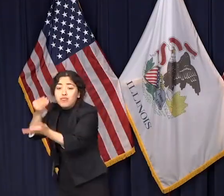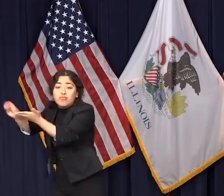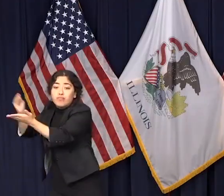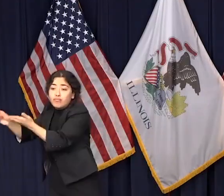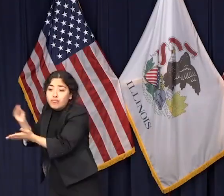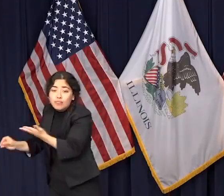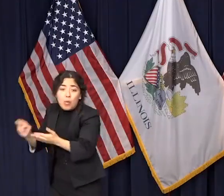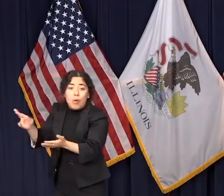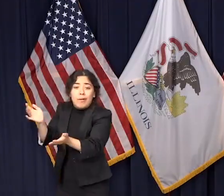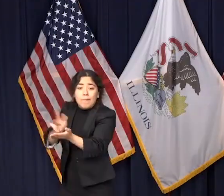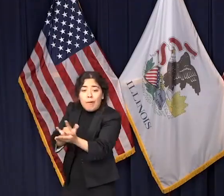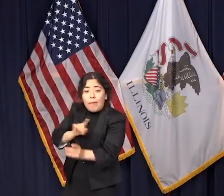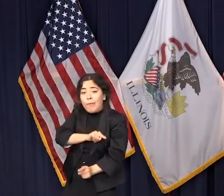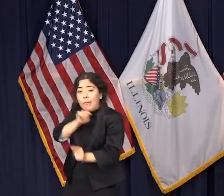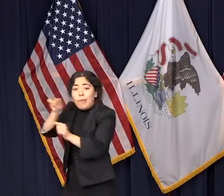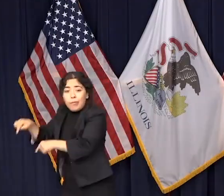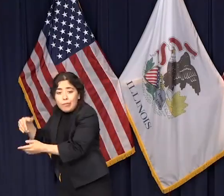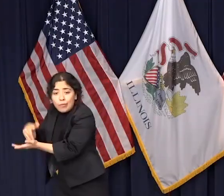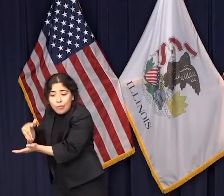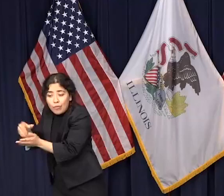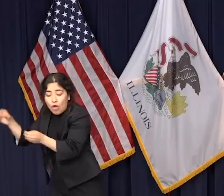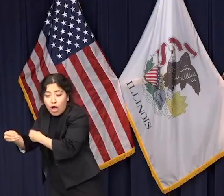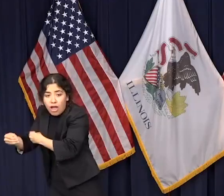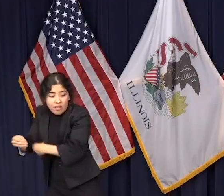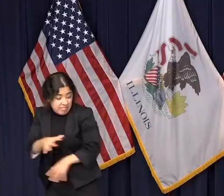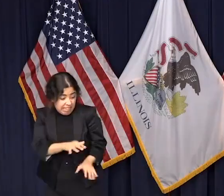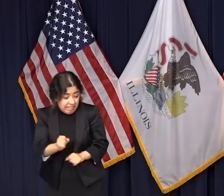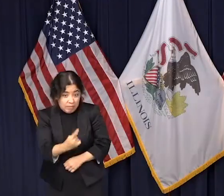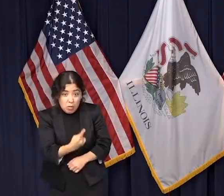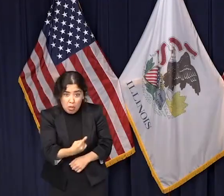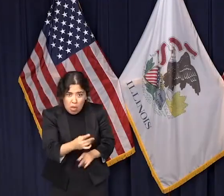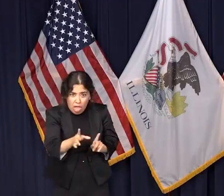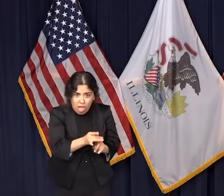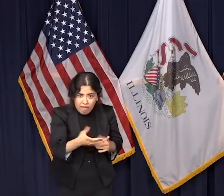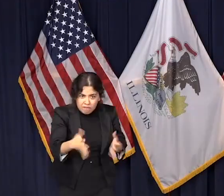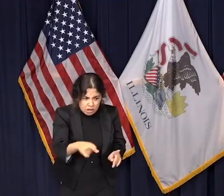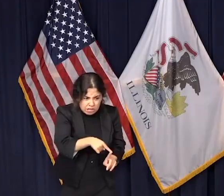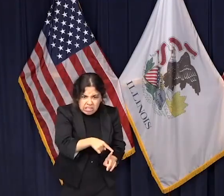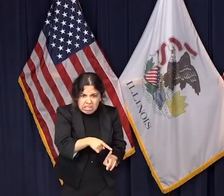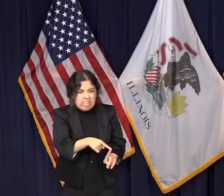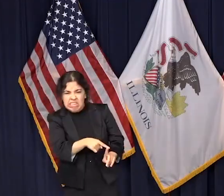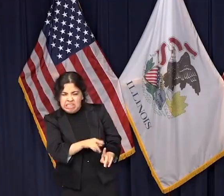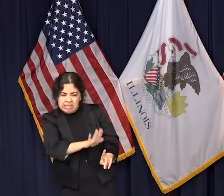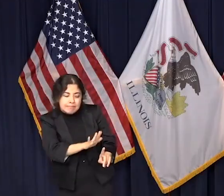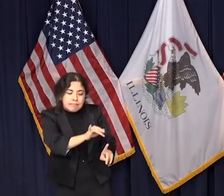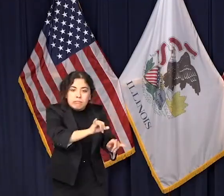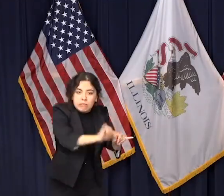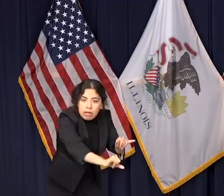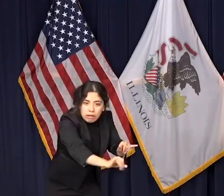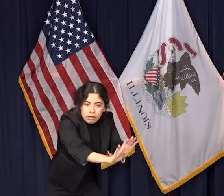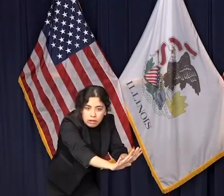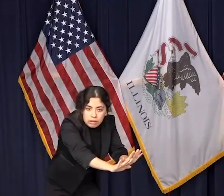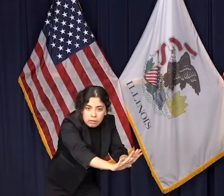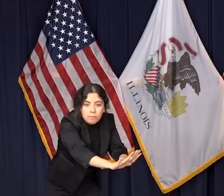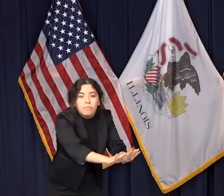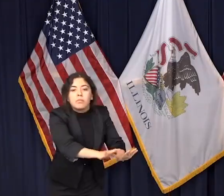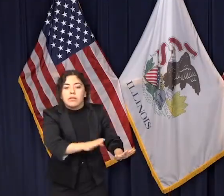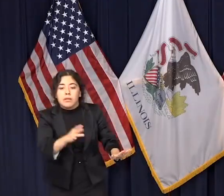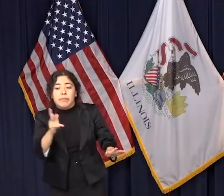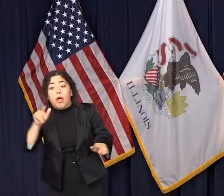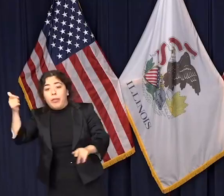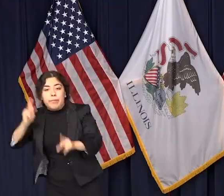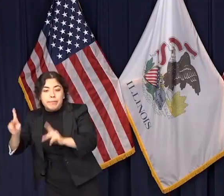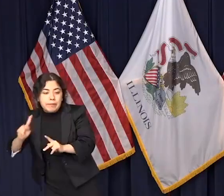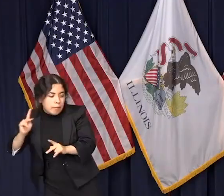home while they're quarantined. And so we're offering services. We have people who connect with them every day, sometimes just online,